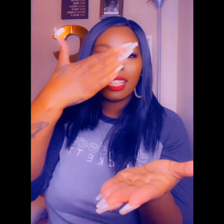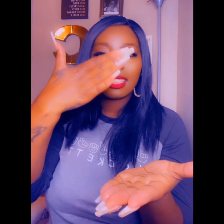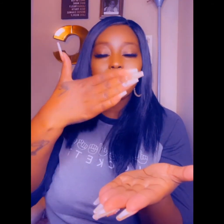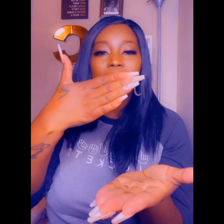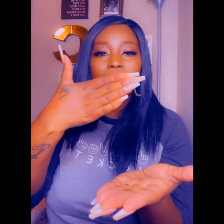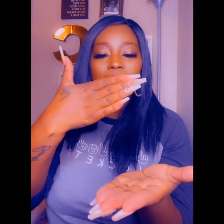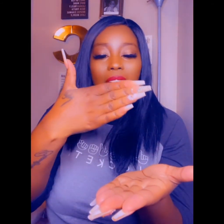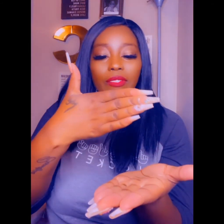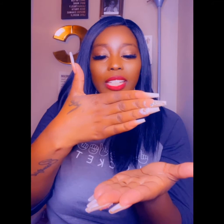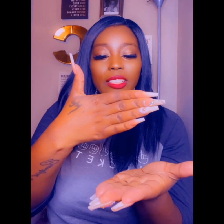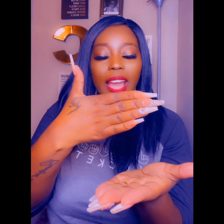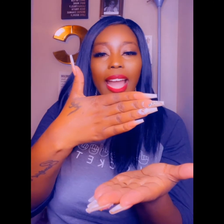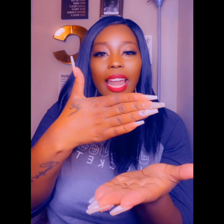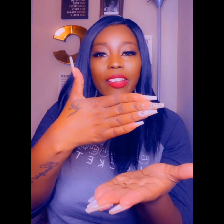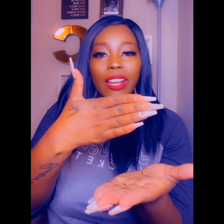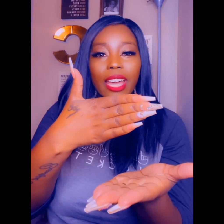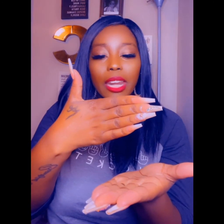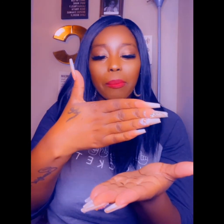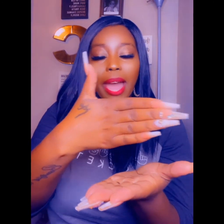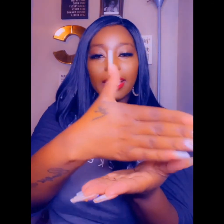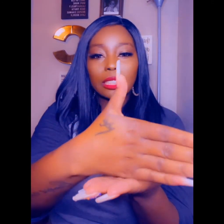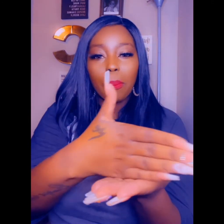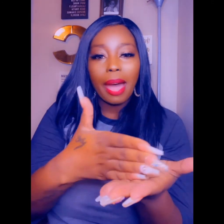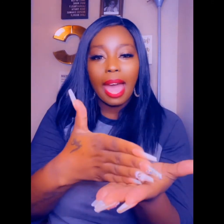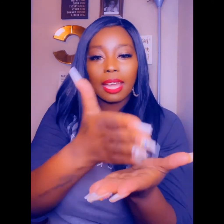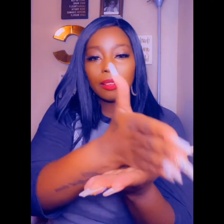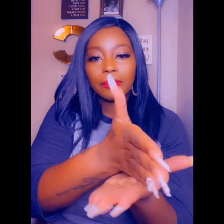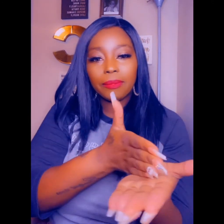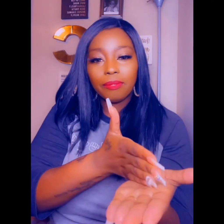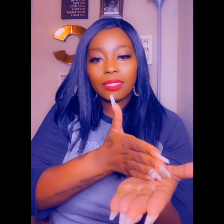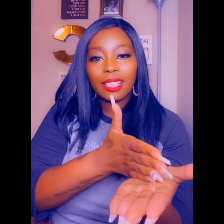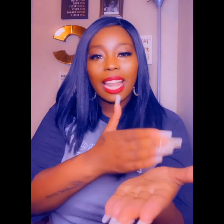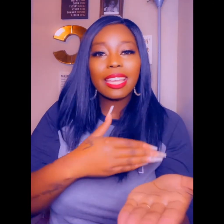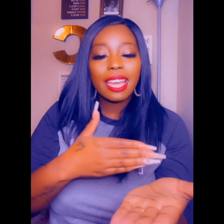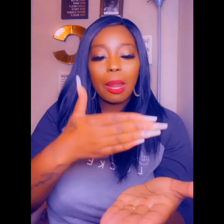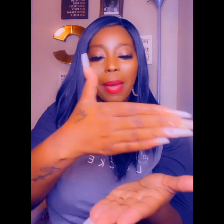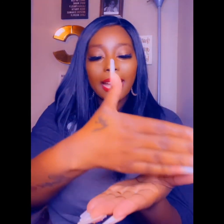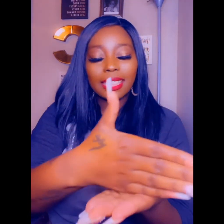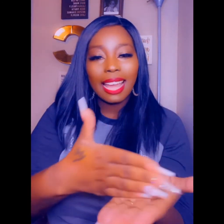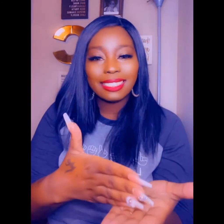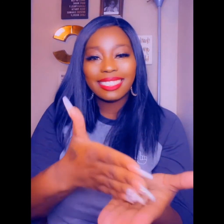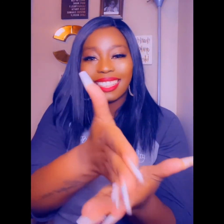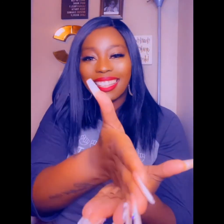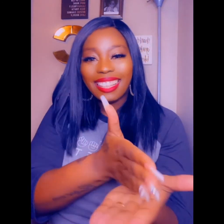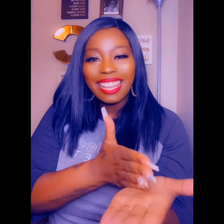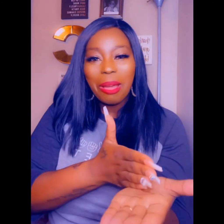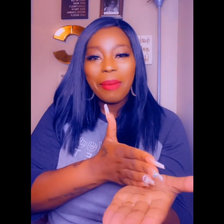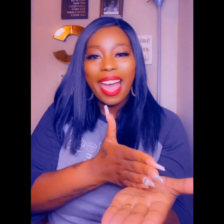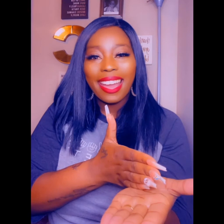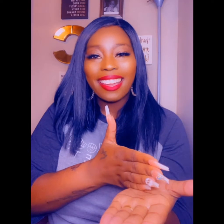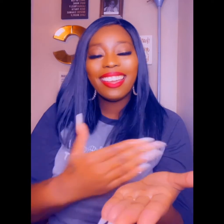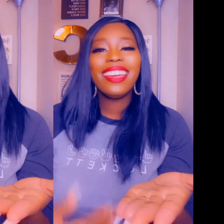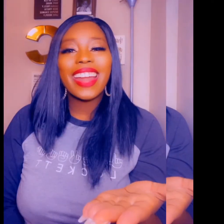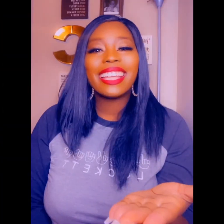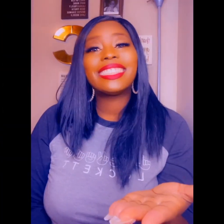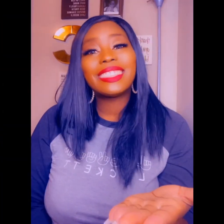going to be like a knife and then you act like you're cutting pie. So pie, like you're cutting a pie slice. Pie. All right,